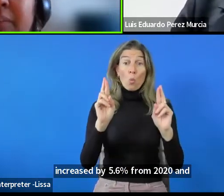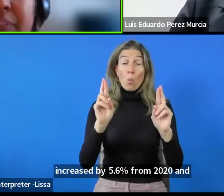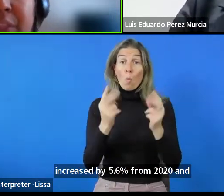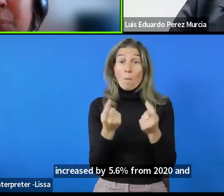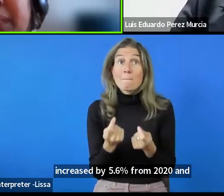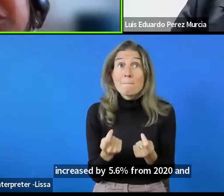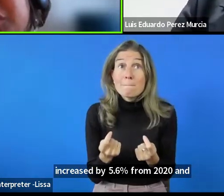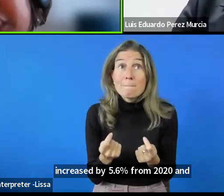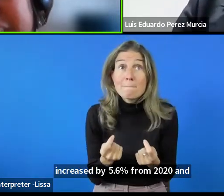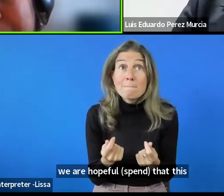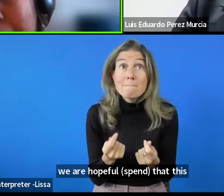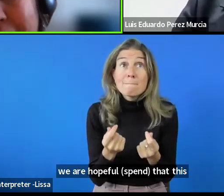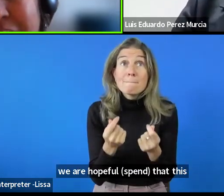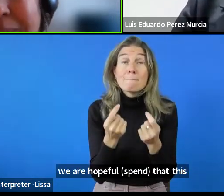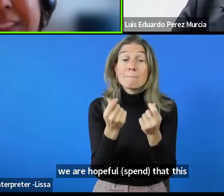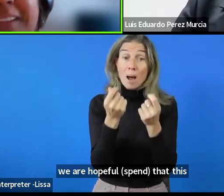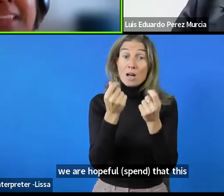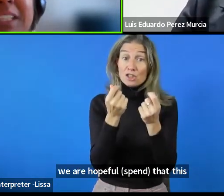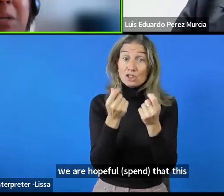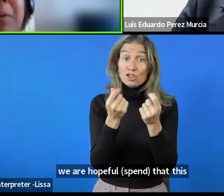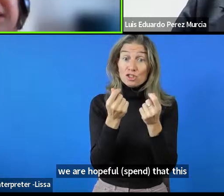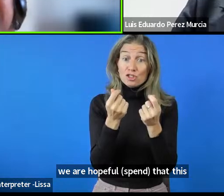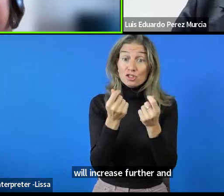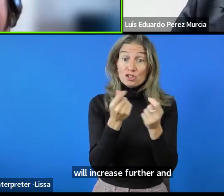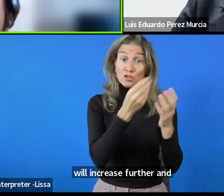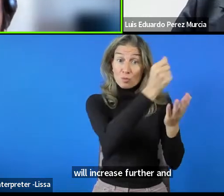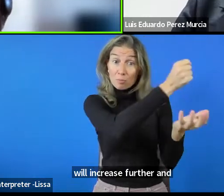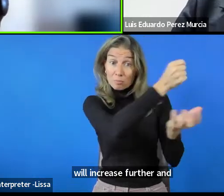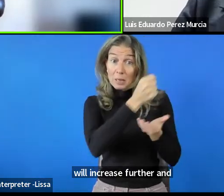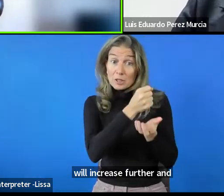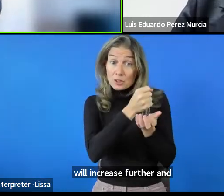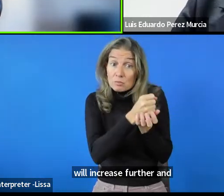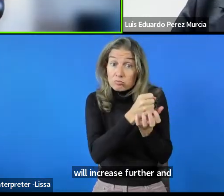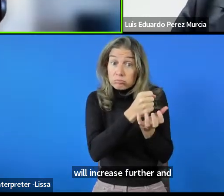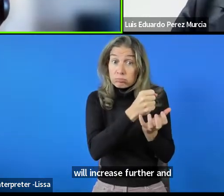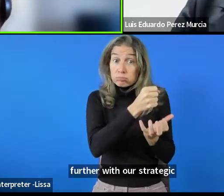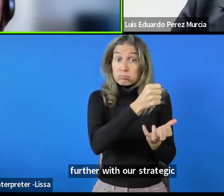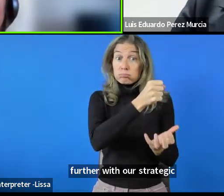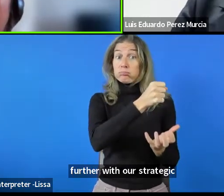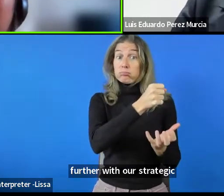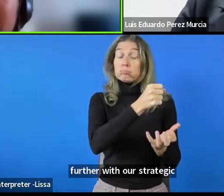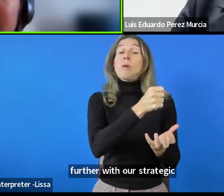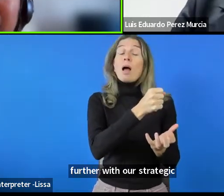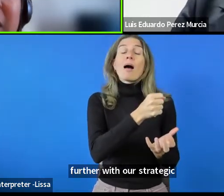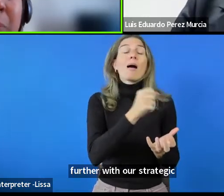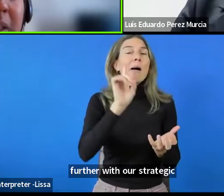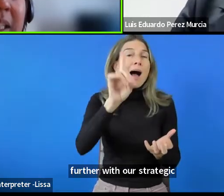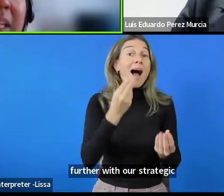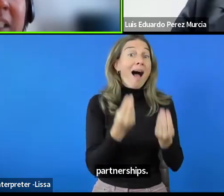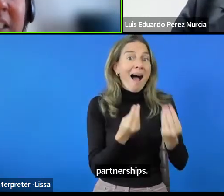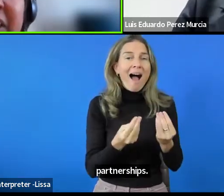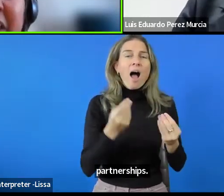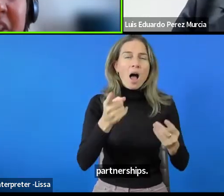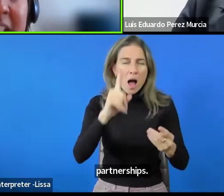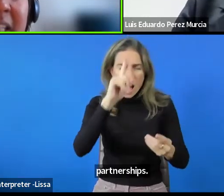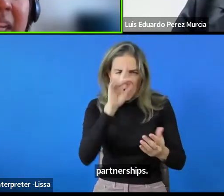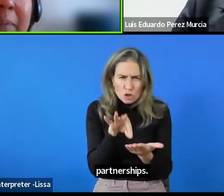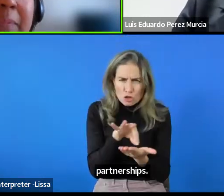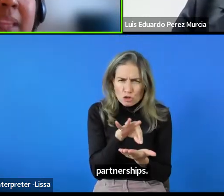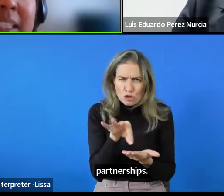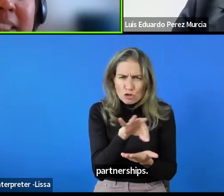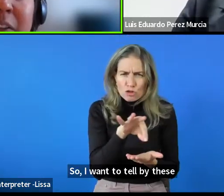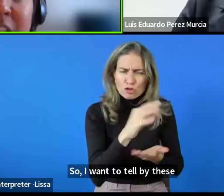further and further with our strategic partnerships. So I want to tell you about these strategic partnerships. One of them is with the Girls